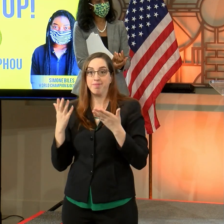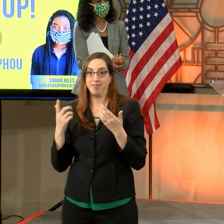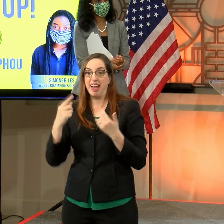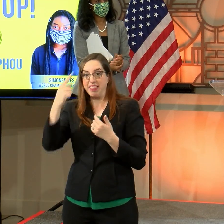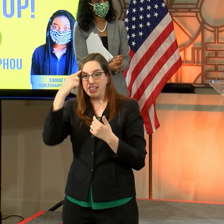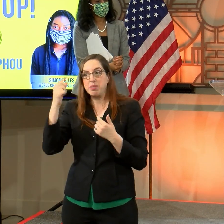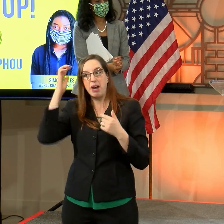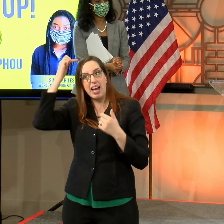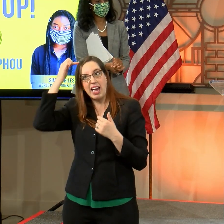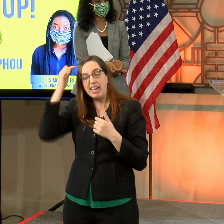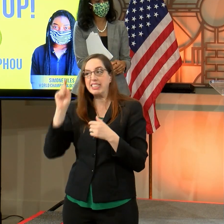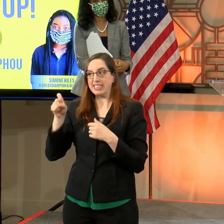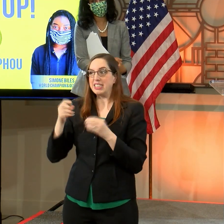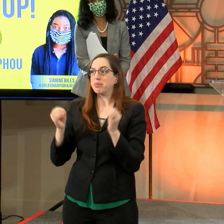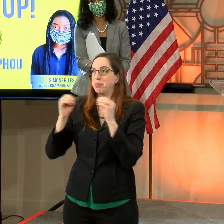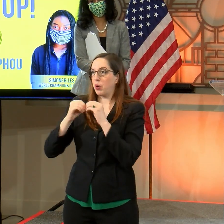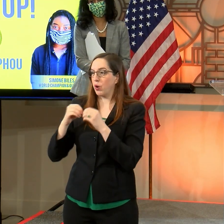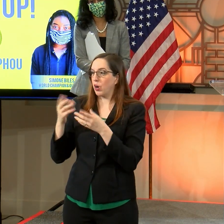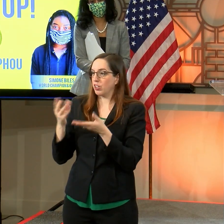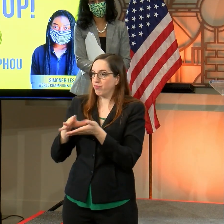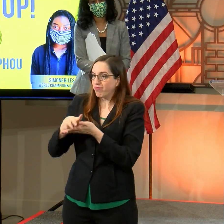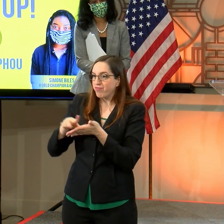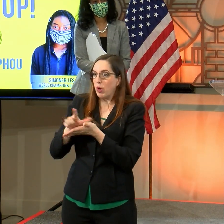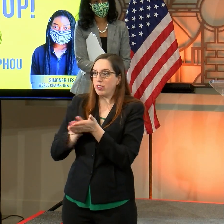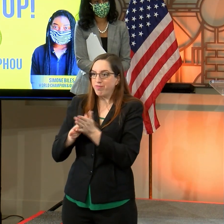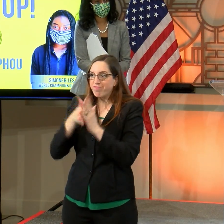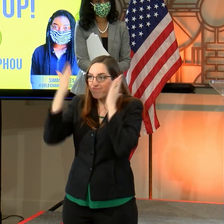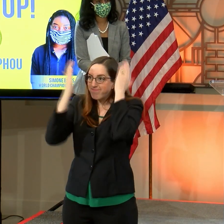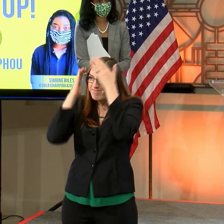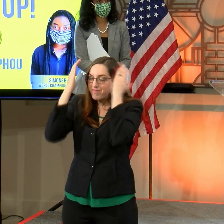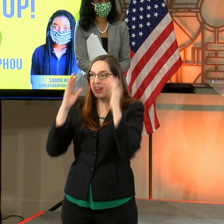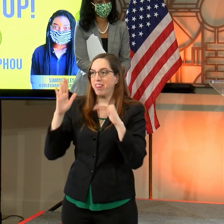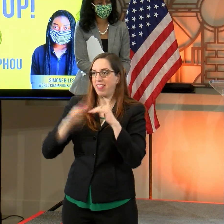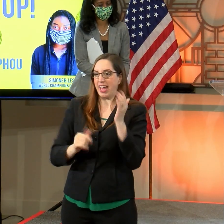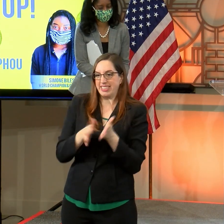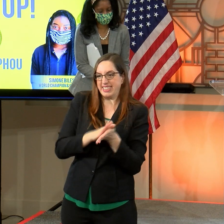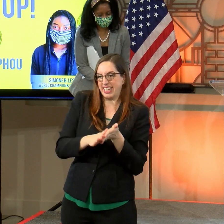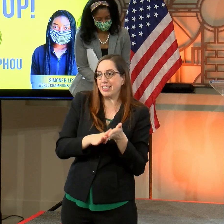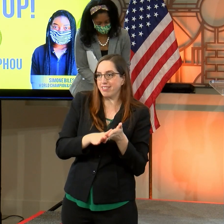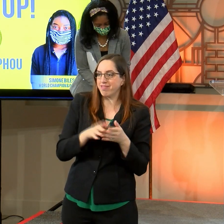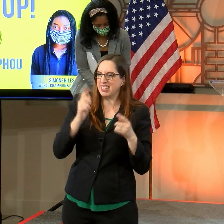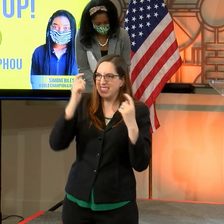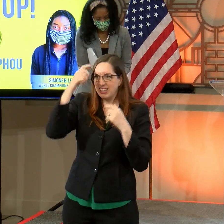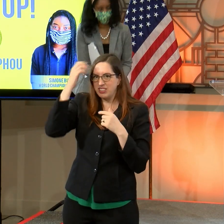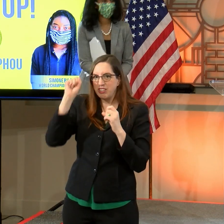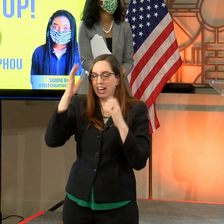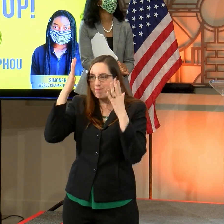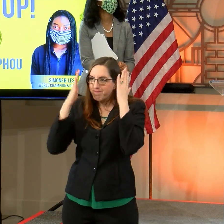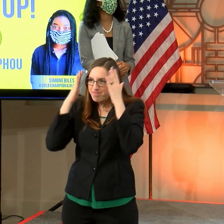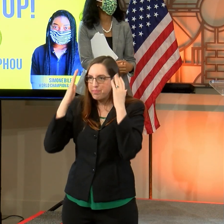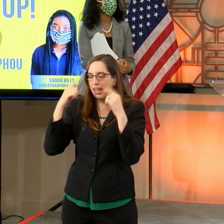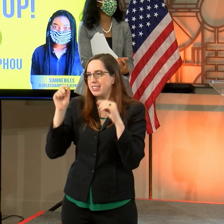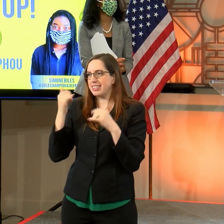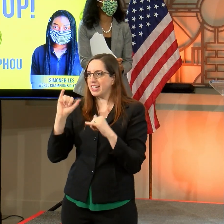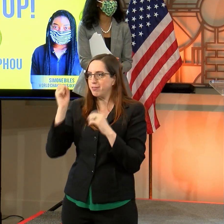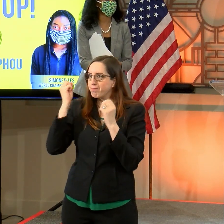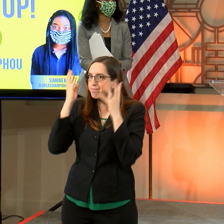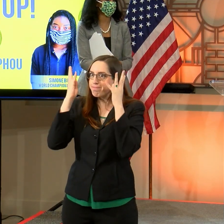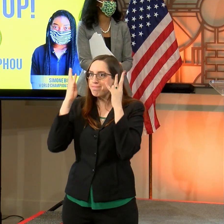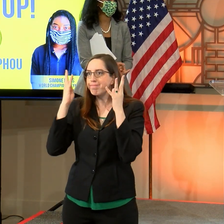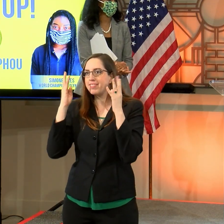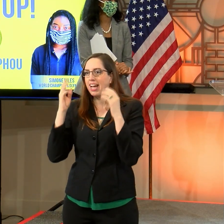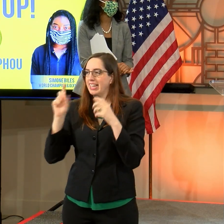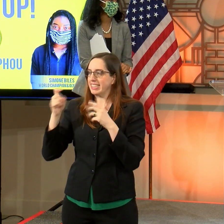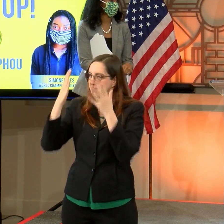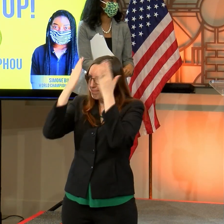the conditioner more than the sanitizer because I keep trying to brush it down and it keeps wanting to pop up.